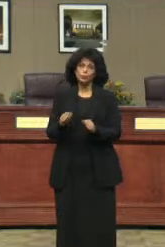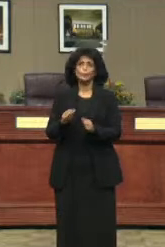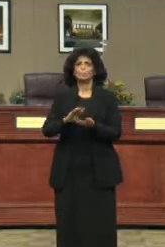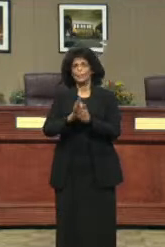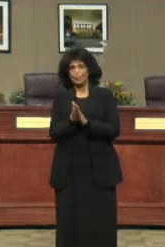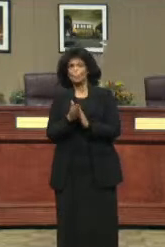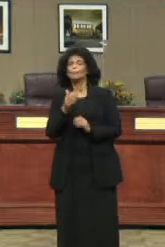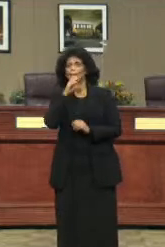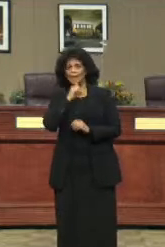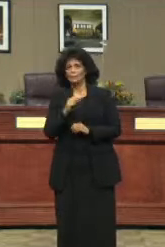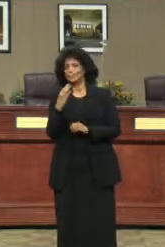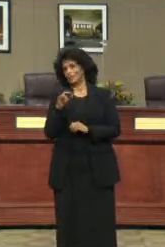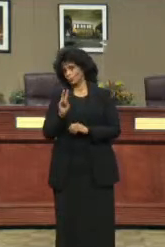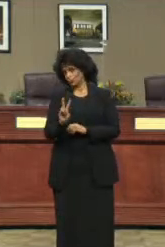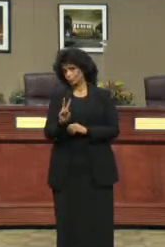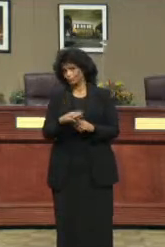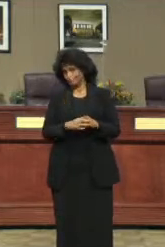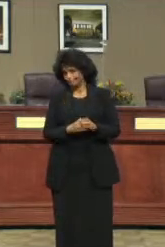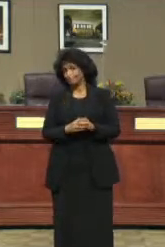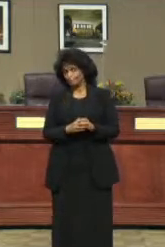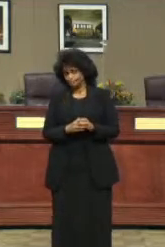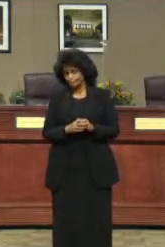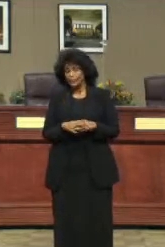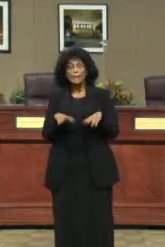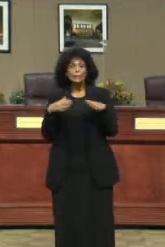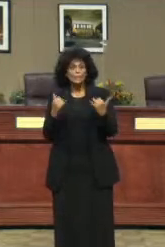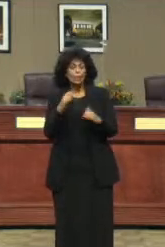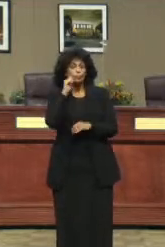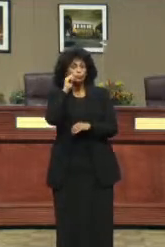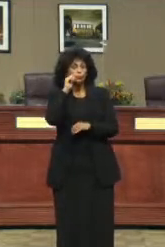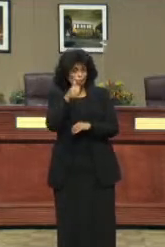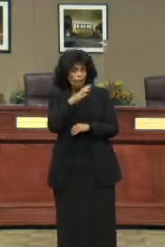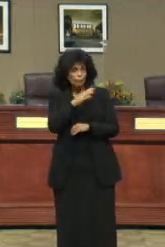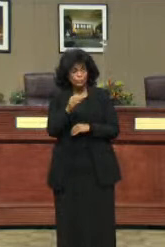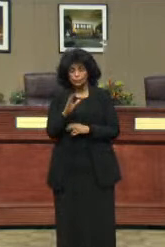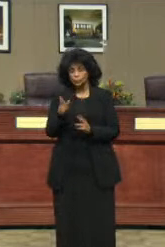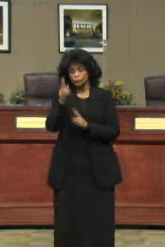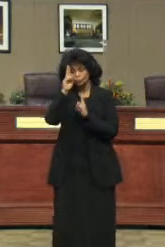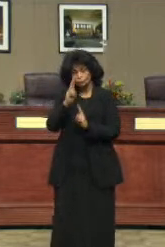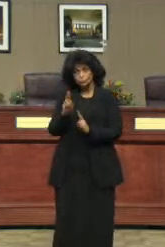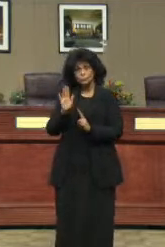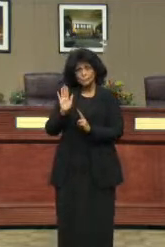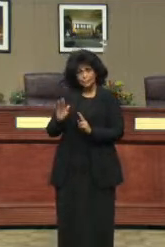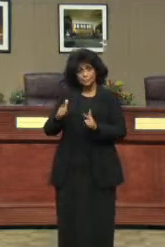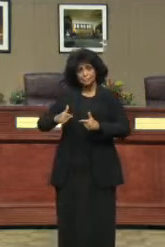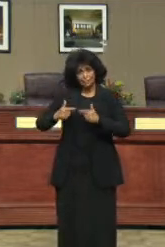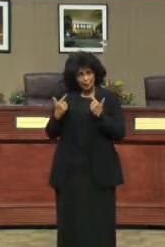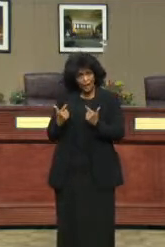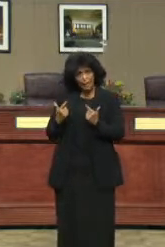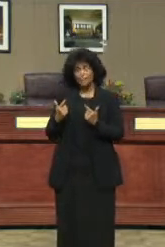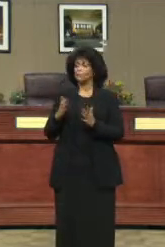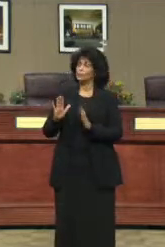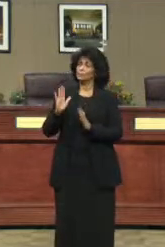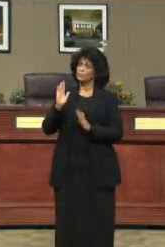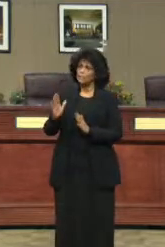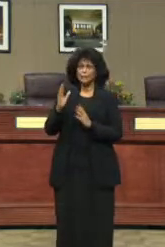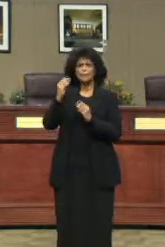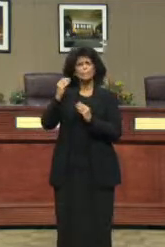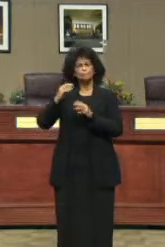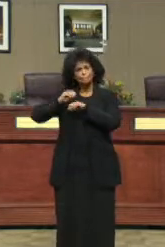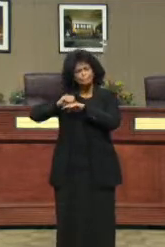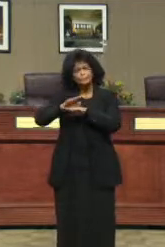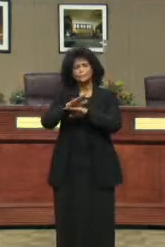Tomorrow, in commemoration of the life and legacy of Dr. King, I'll be participating in a food